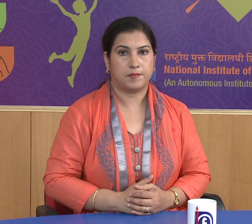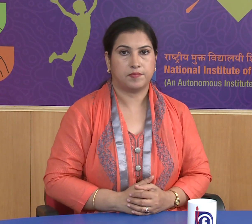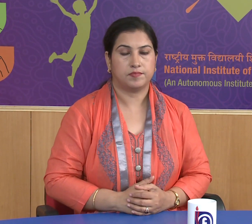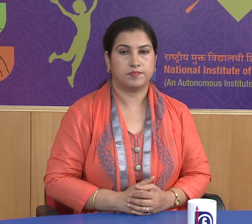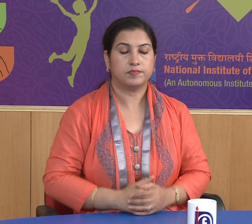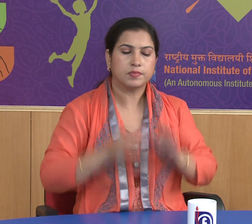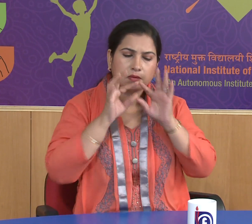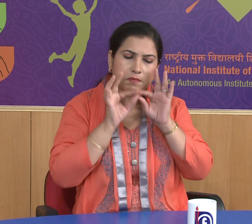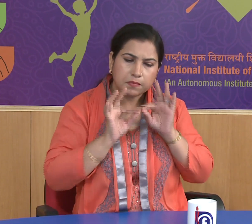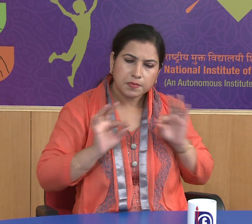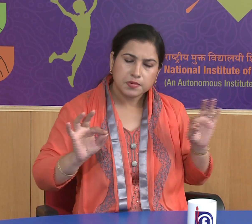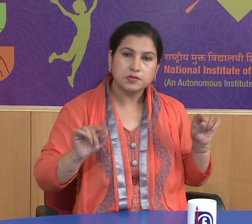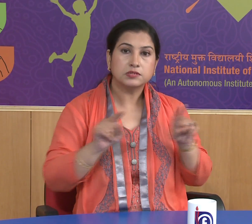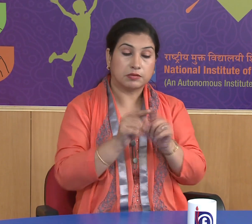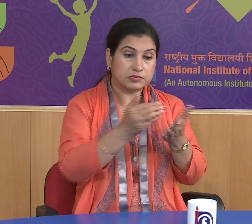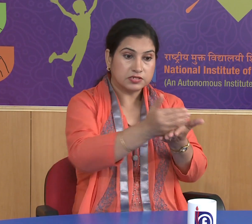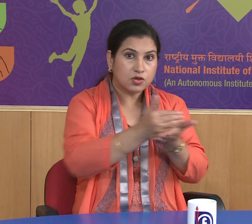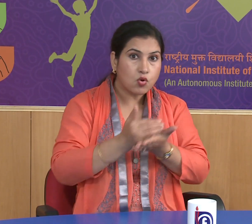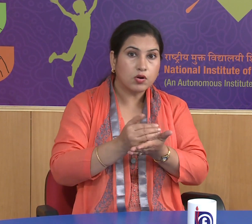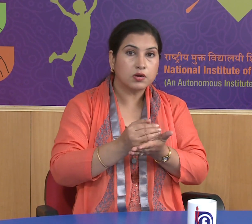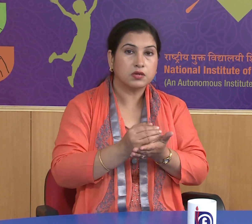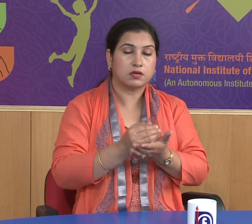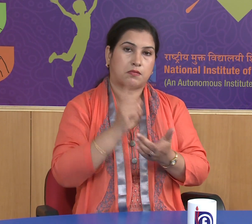peace and security in the world is necessary.